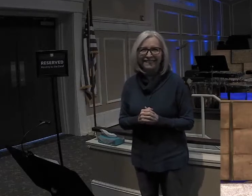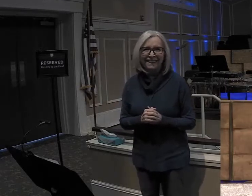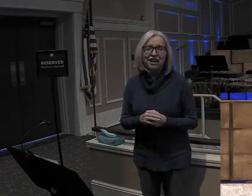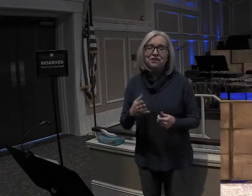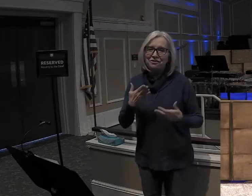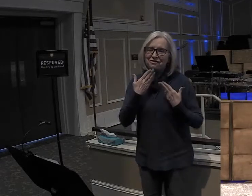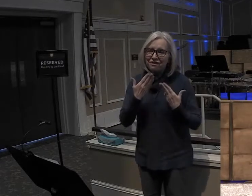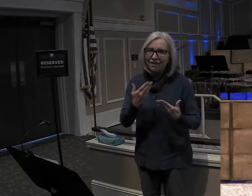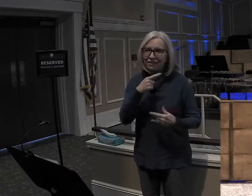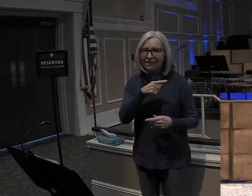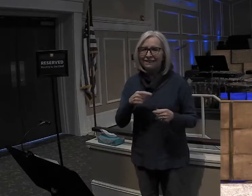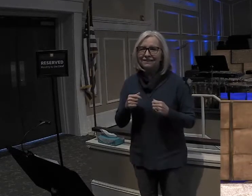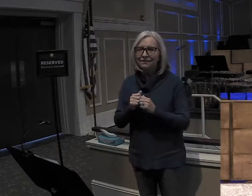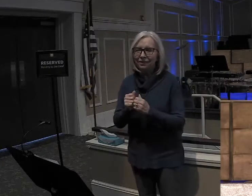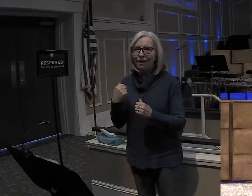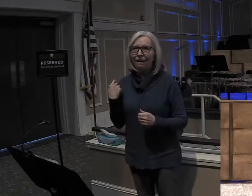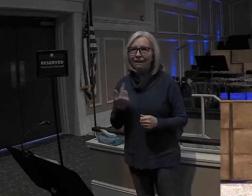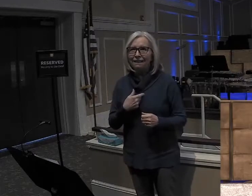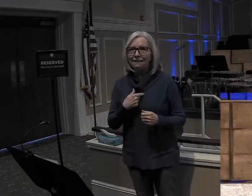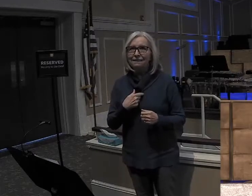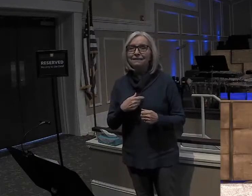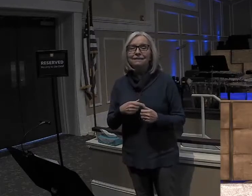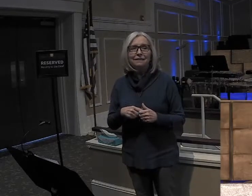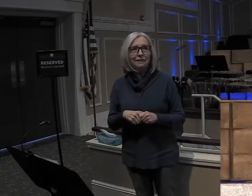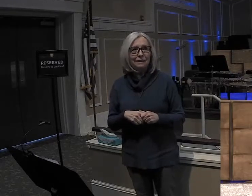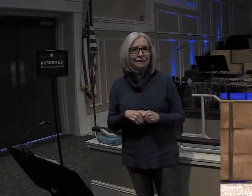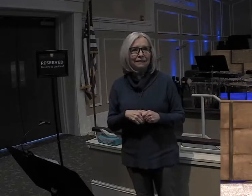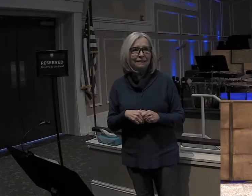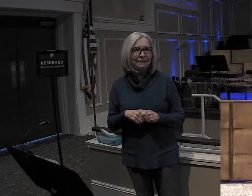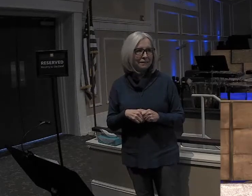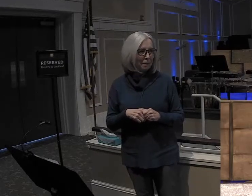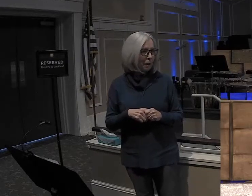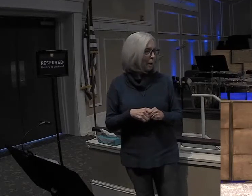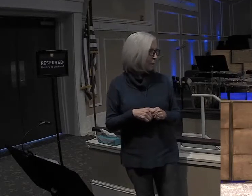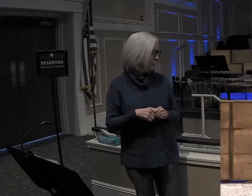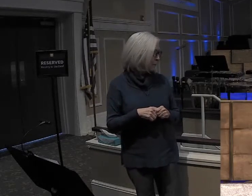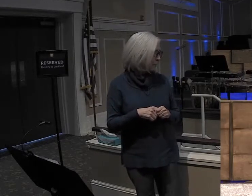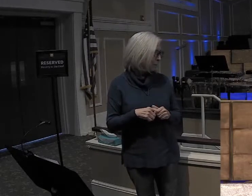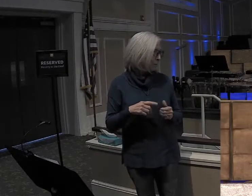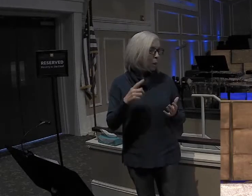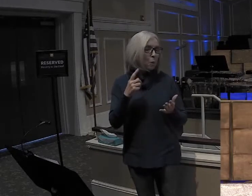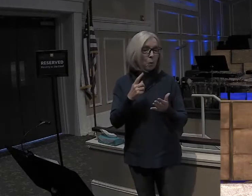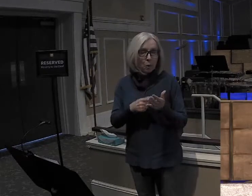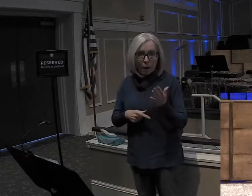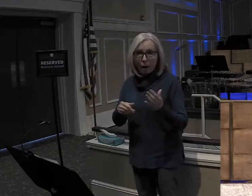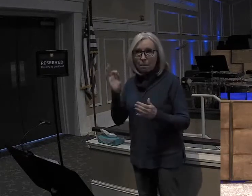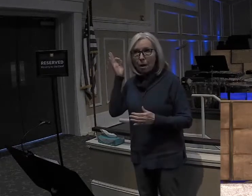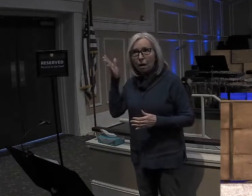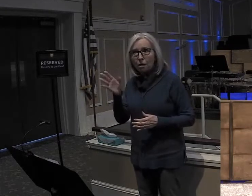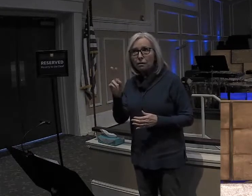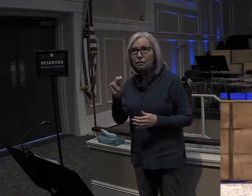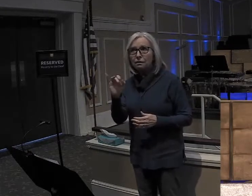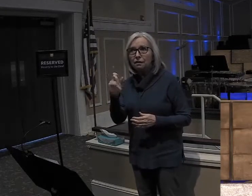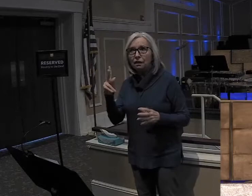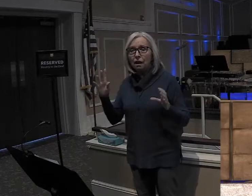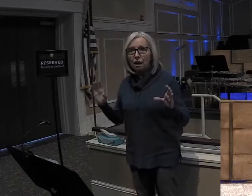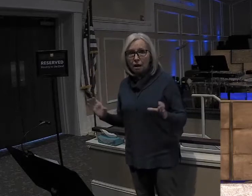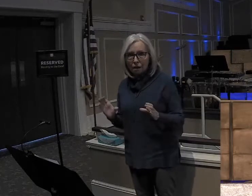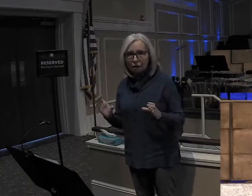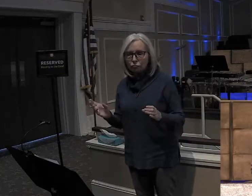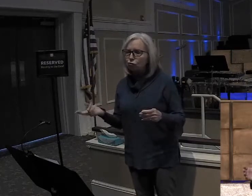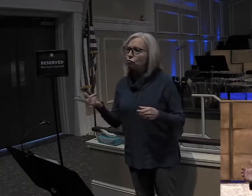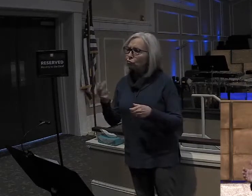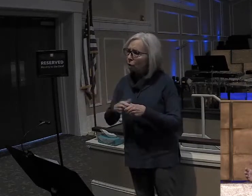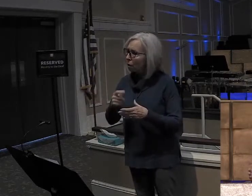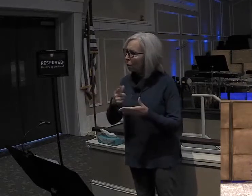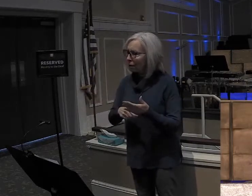I want to encourage you. There is, this way I'm thinking about this, what Pastor Nick is doing is just joining up with what